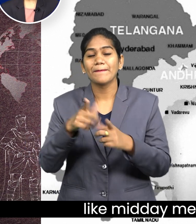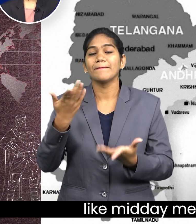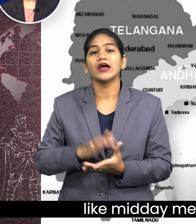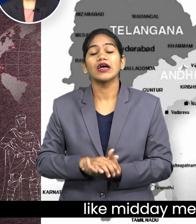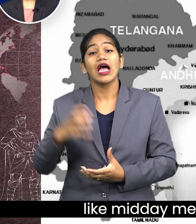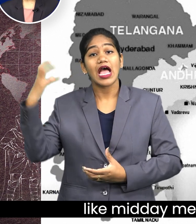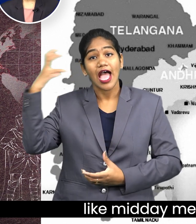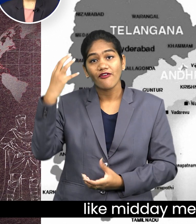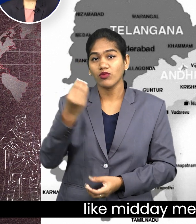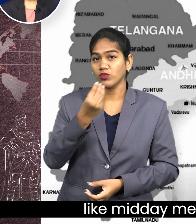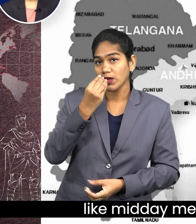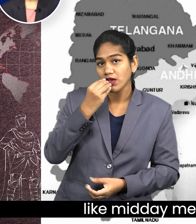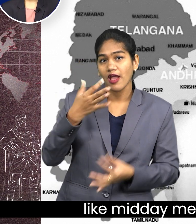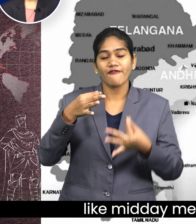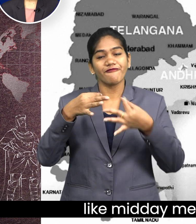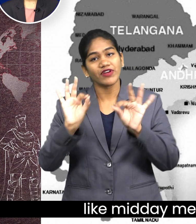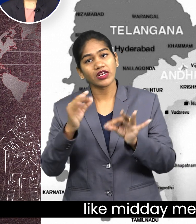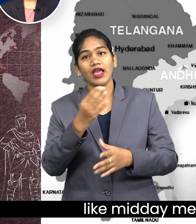liquor prohibition.